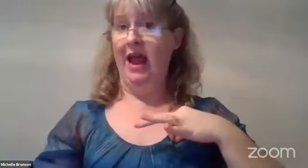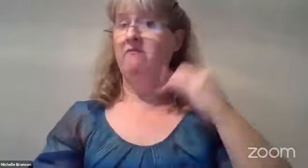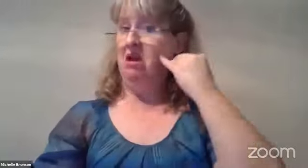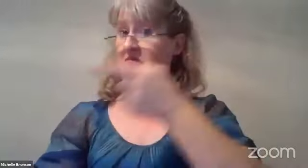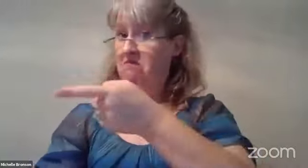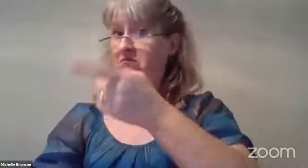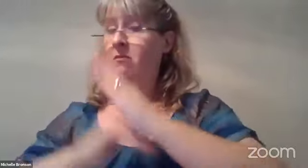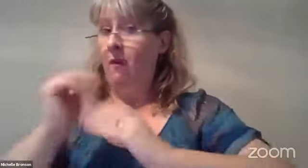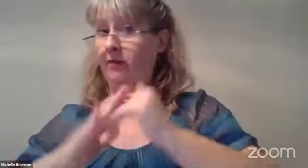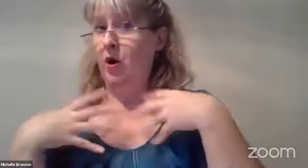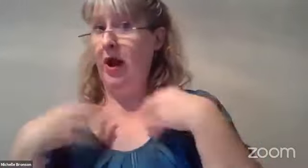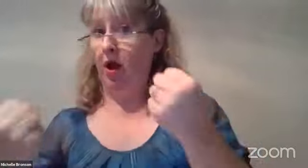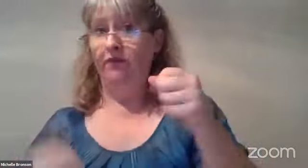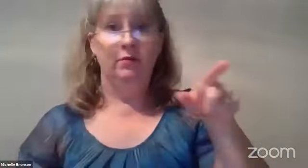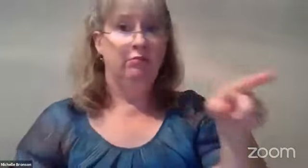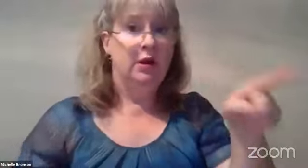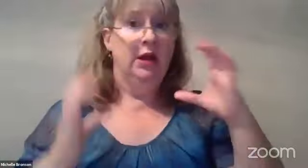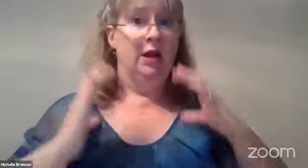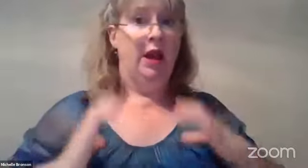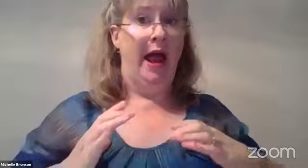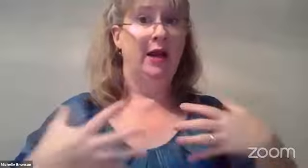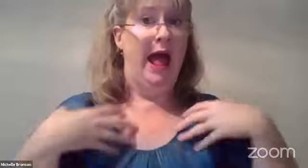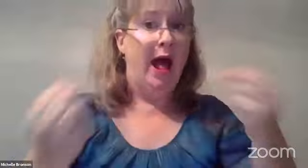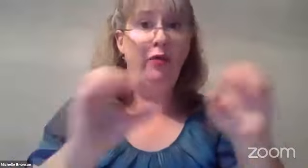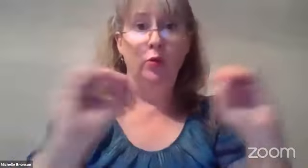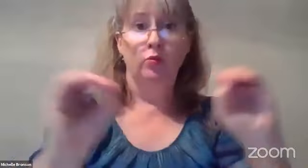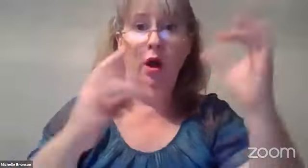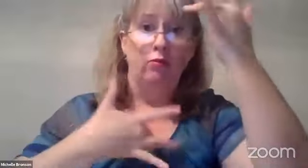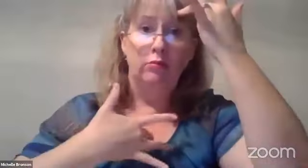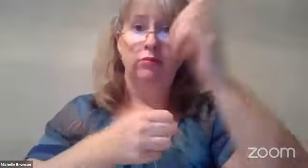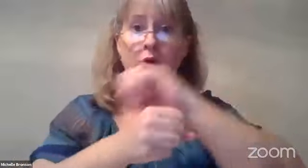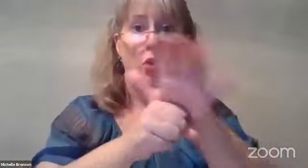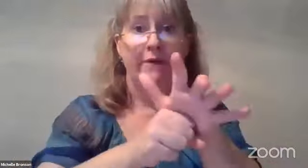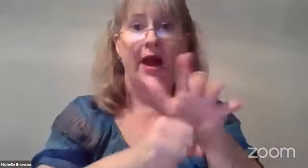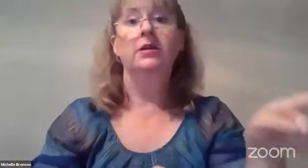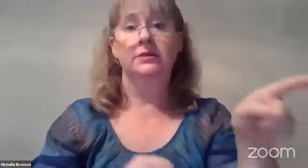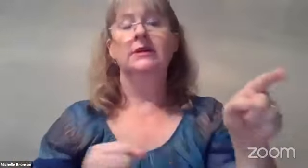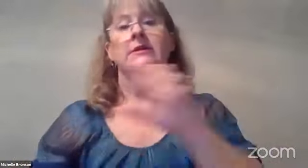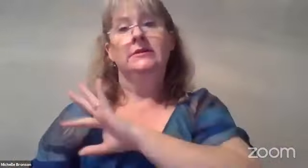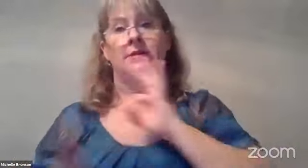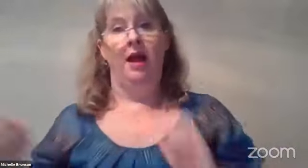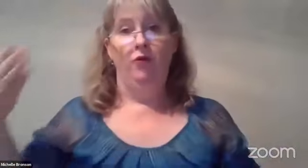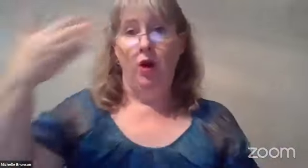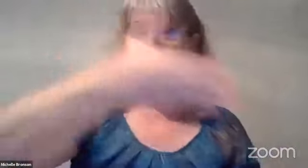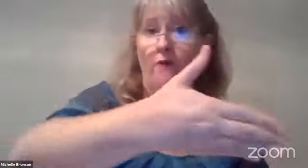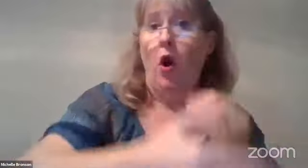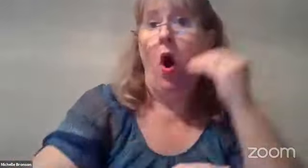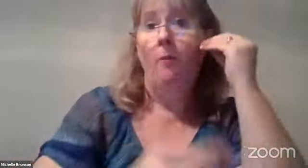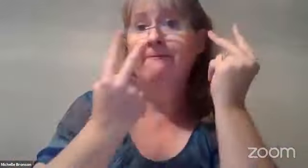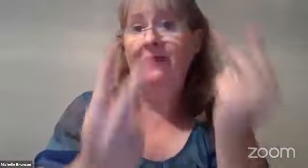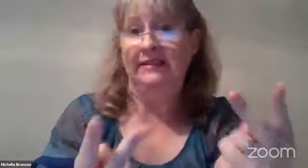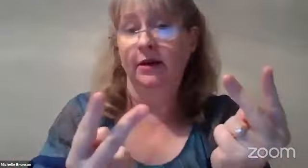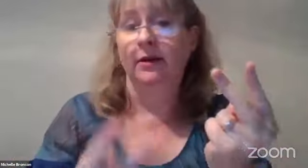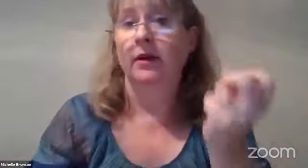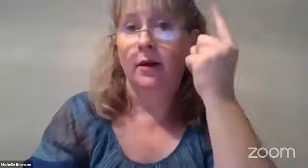that did not have any devices, and if the client was healthy and the staff member was healthy, they could go